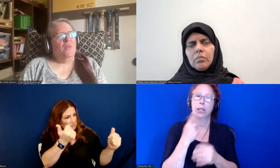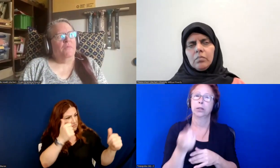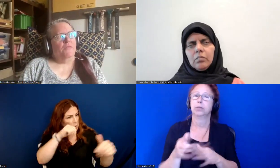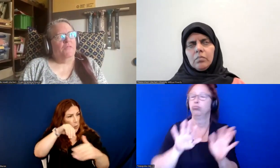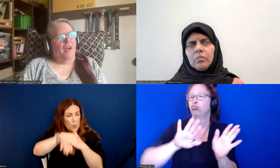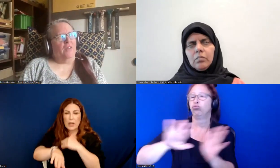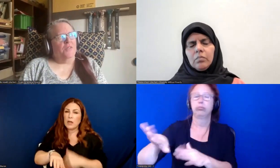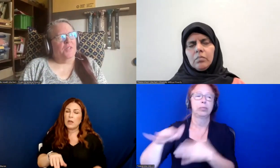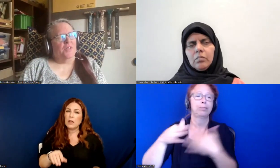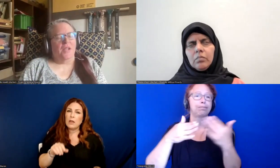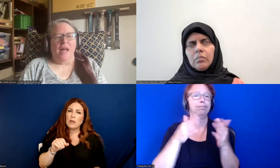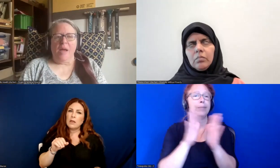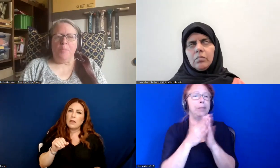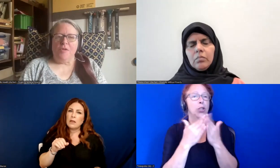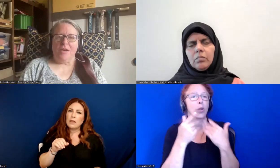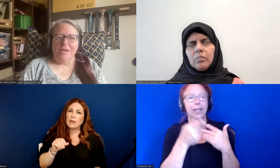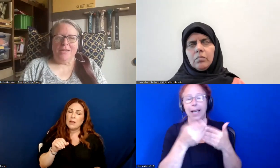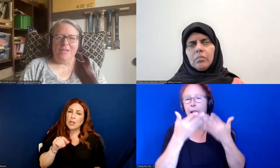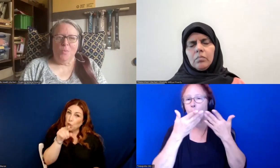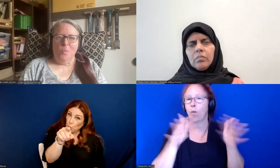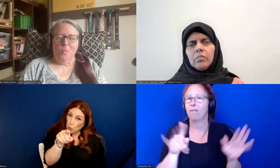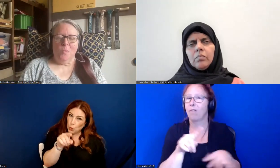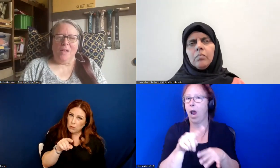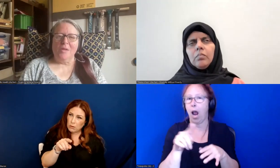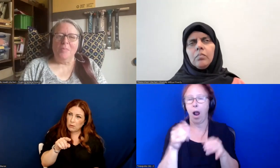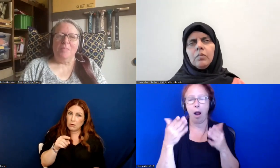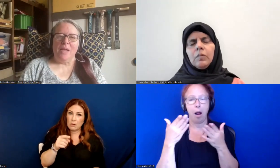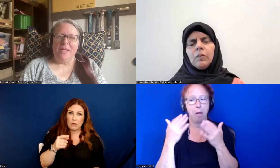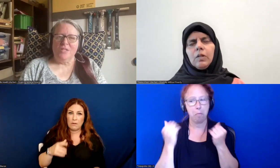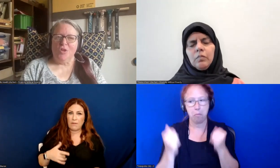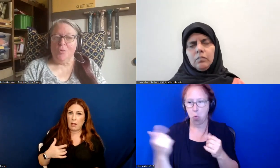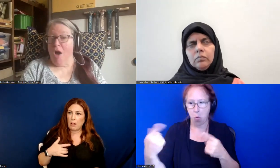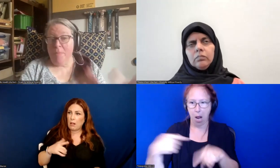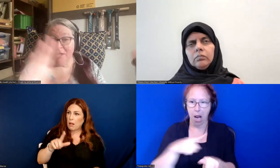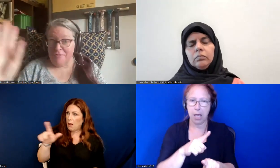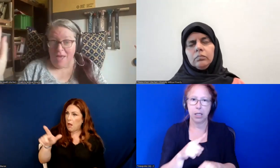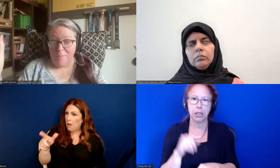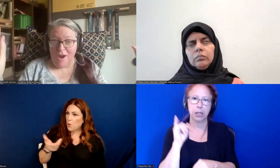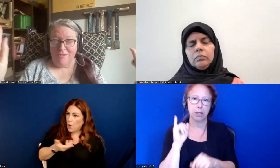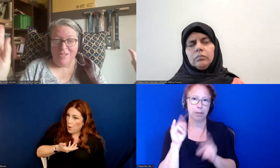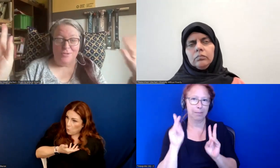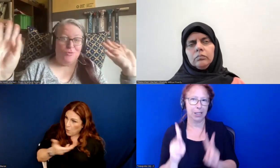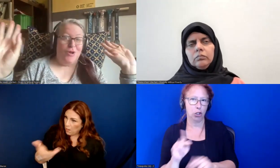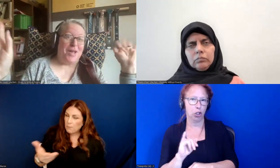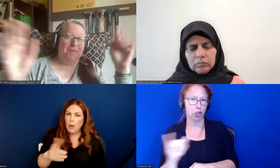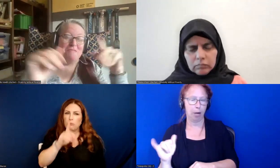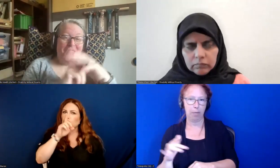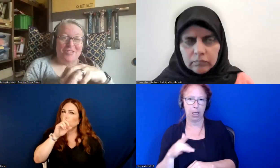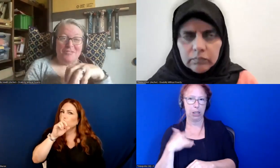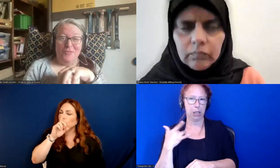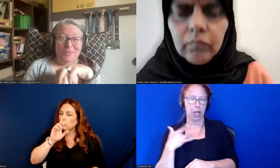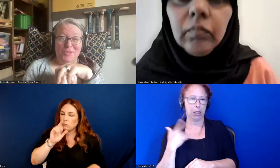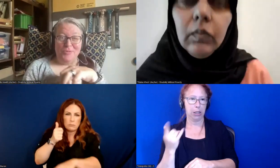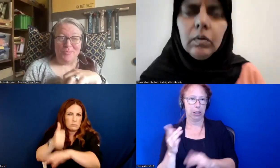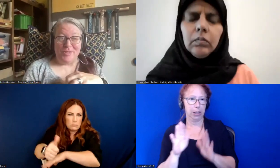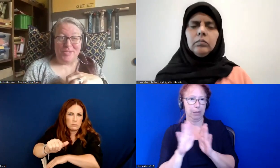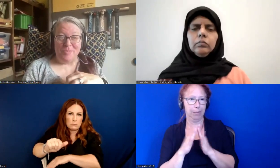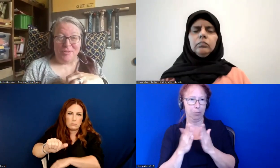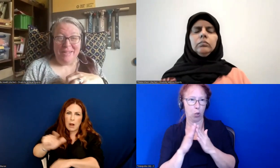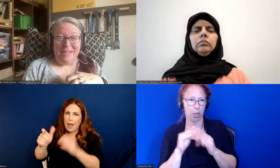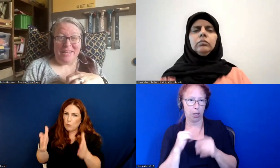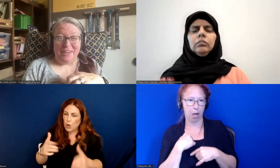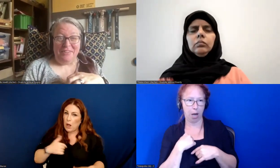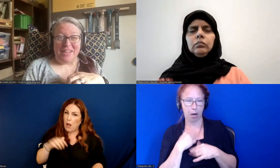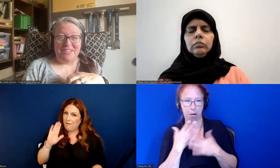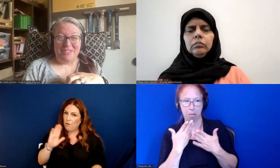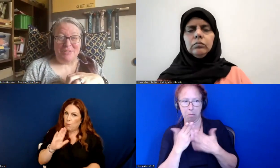if you've never felt that a library is a welcoming place to you, not because of librarians, do not get me wrong, as a former school